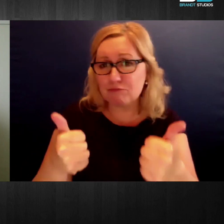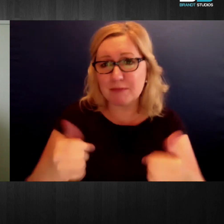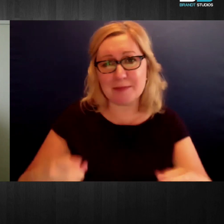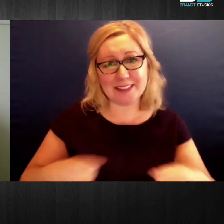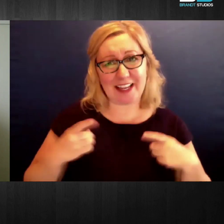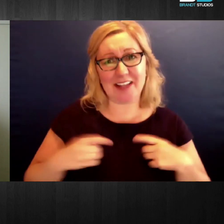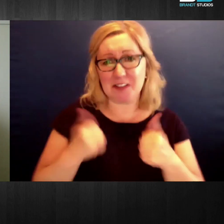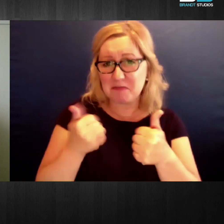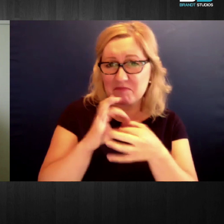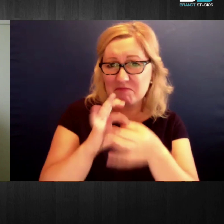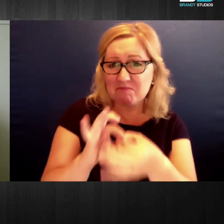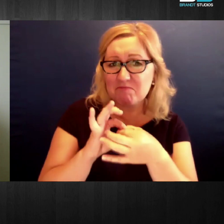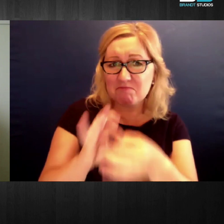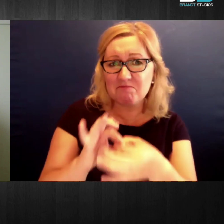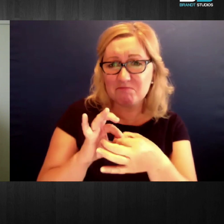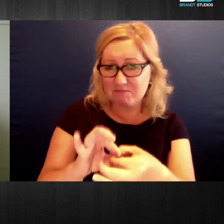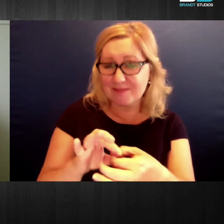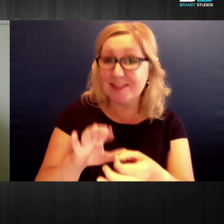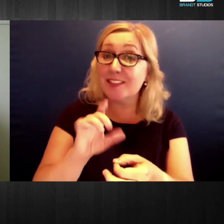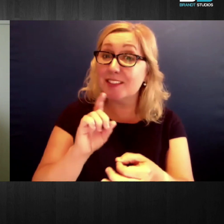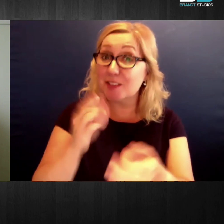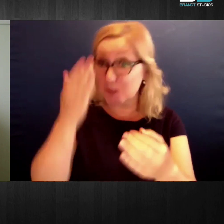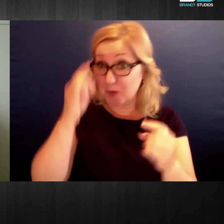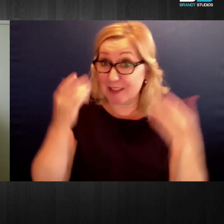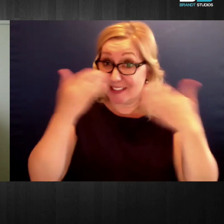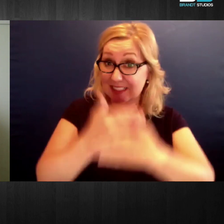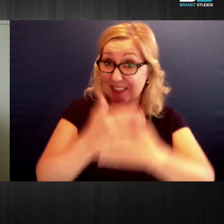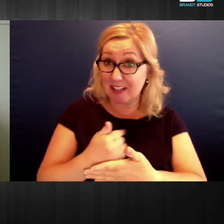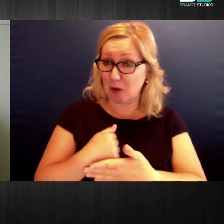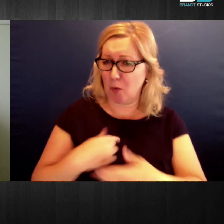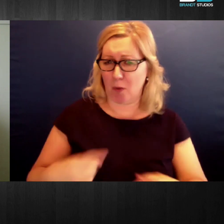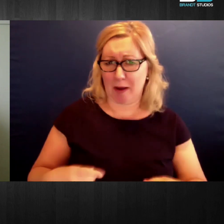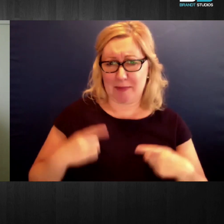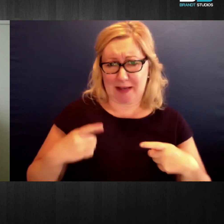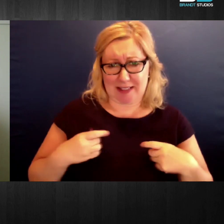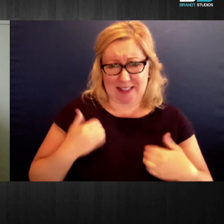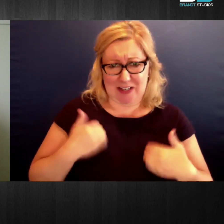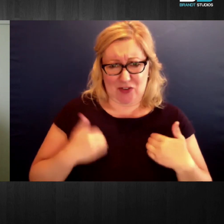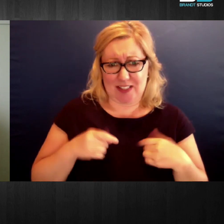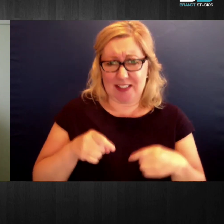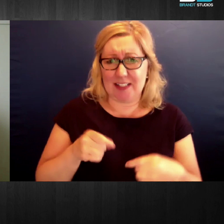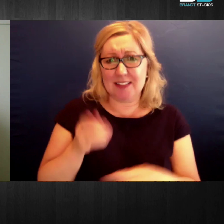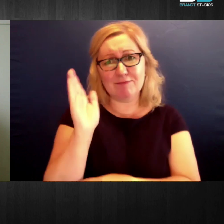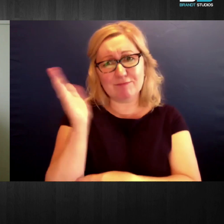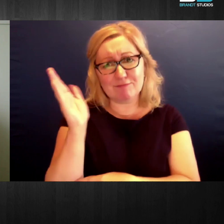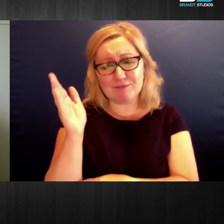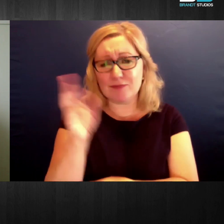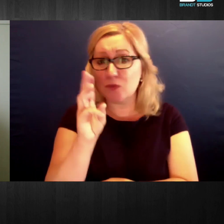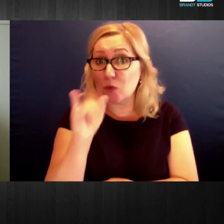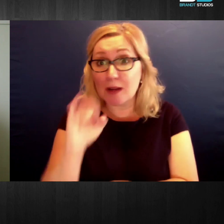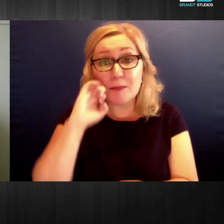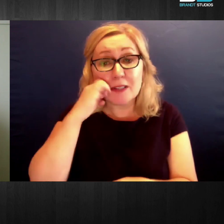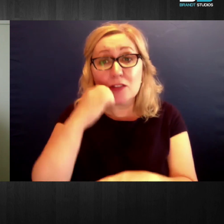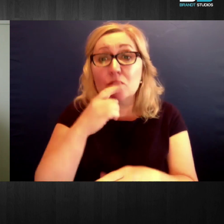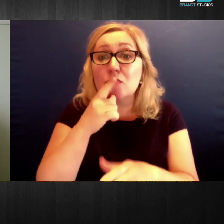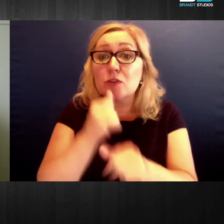Today we look at how music and literature as creative arts have provided support and engagement, and comfort, and awareness